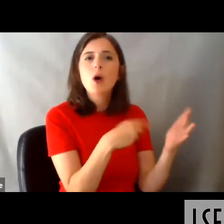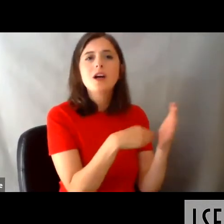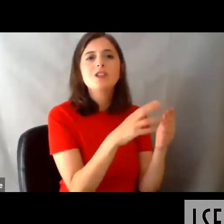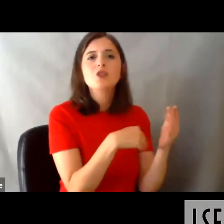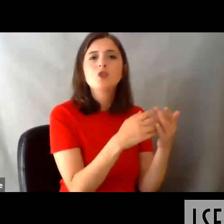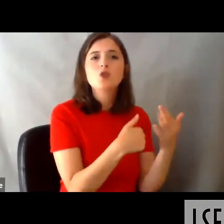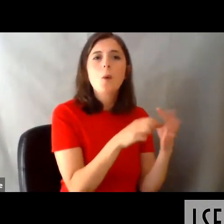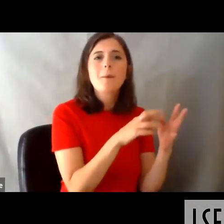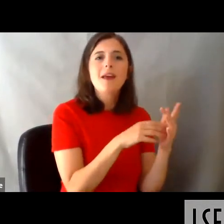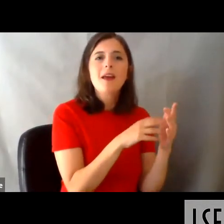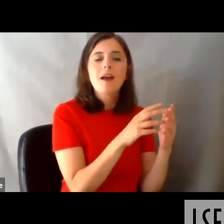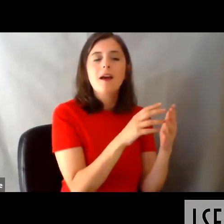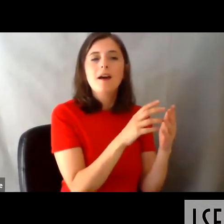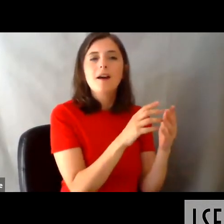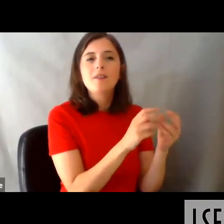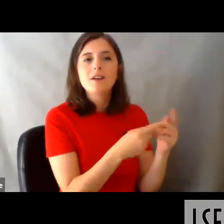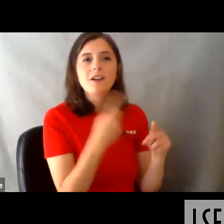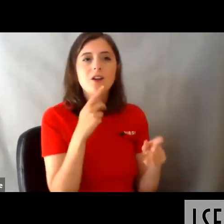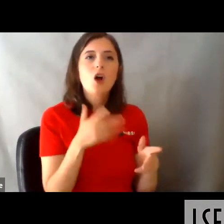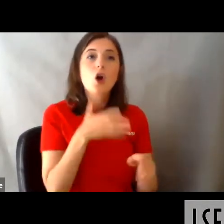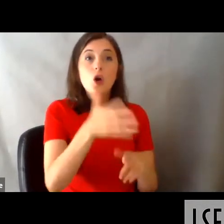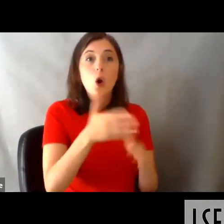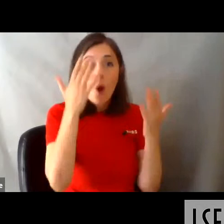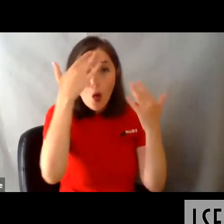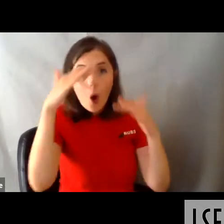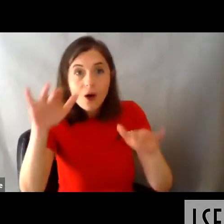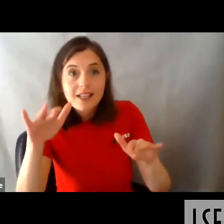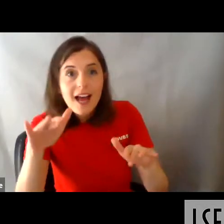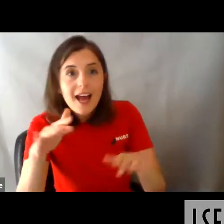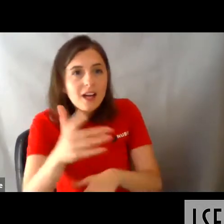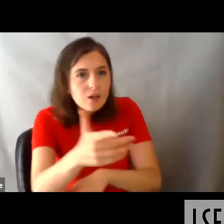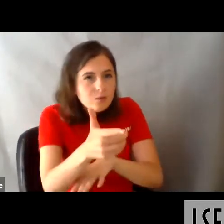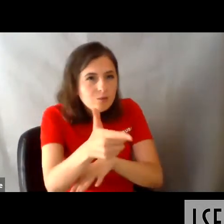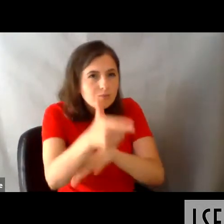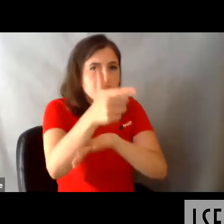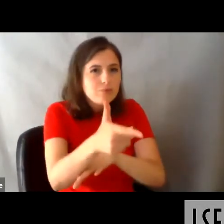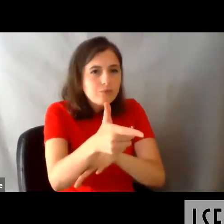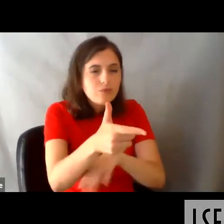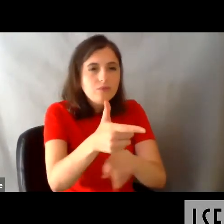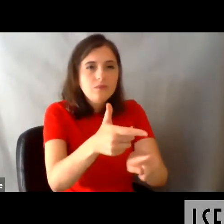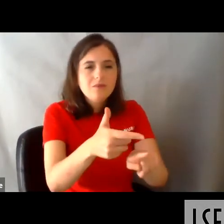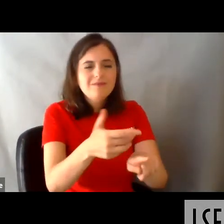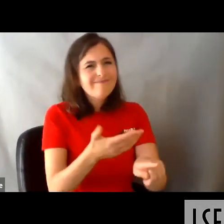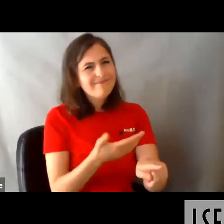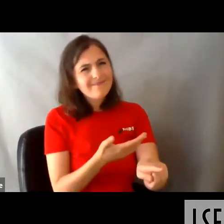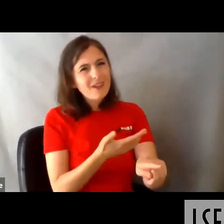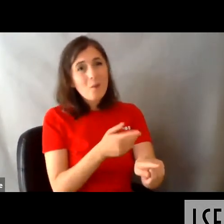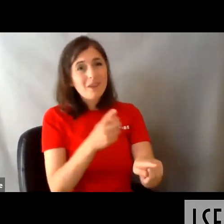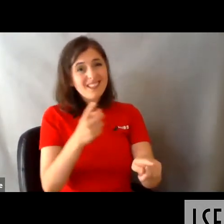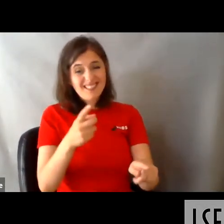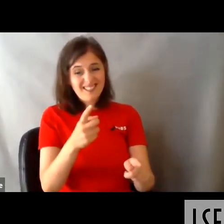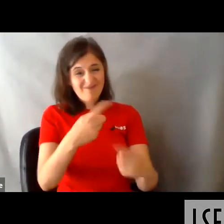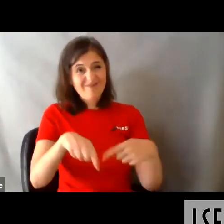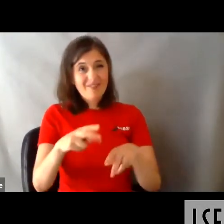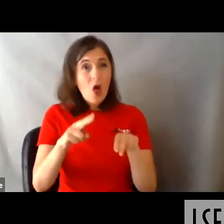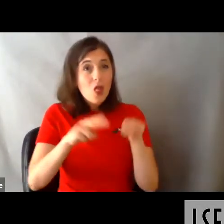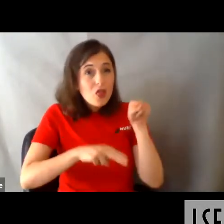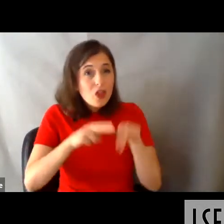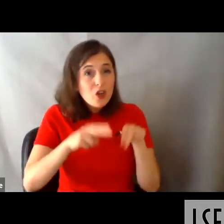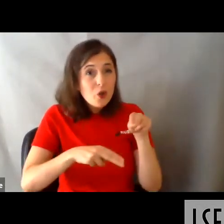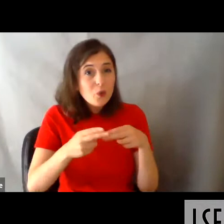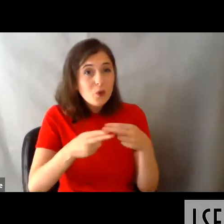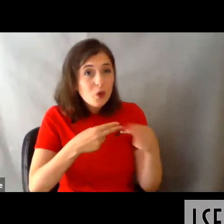go on holiday and shoot an elephant. Because no one will notice, it won't hit the news. Their snarling